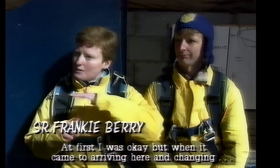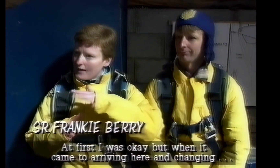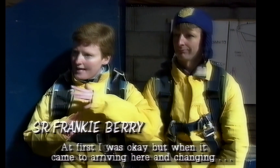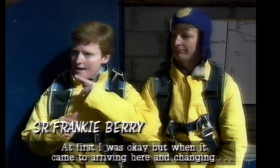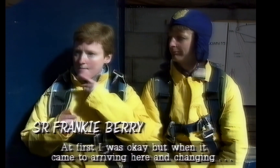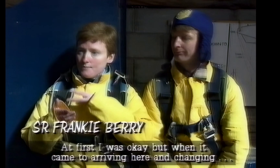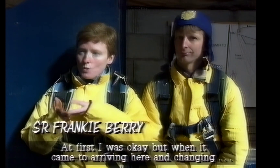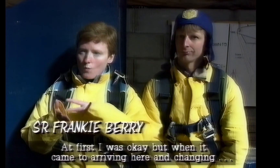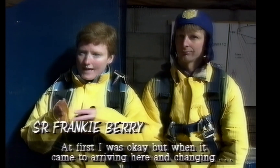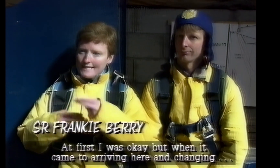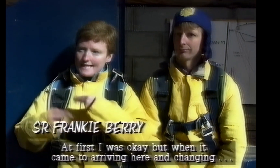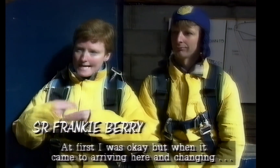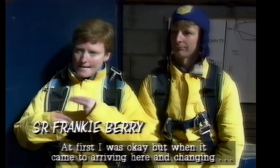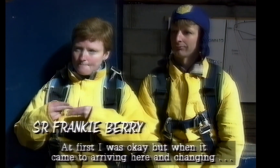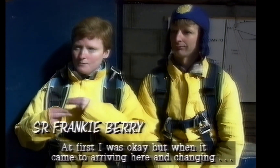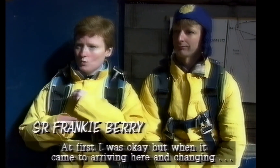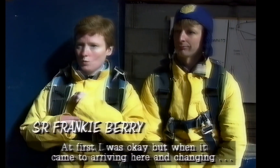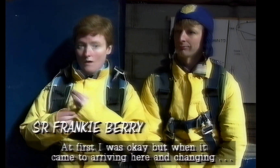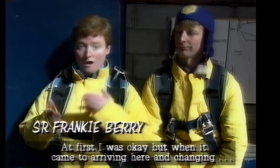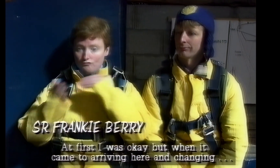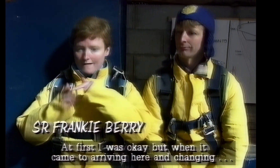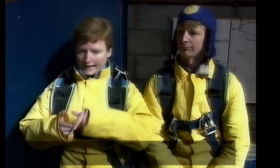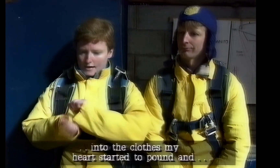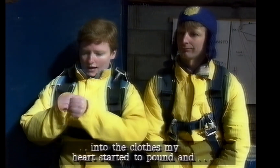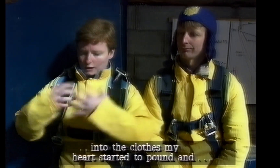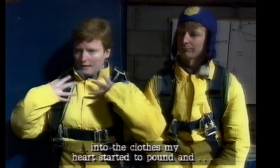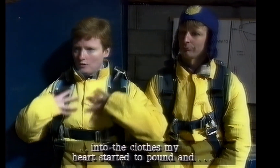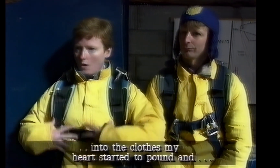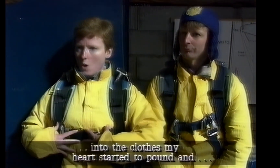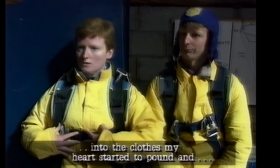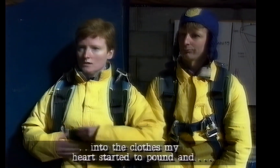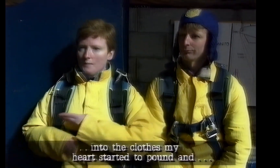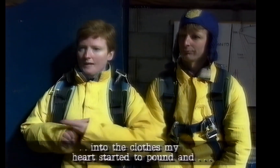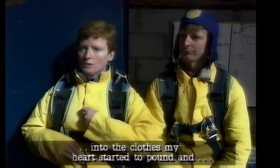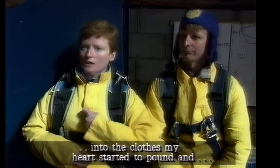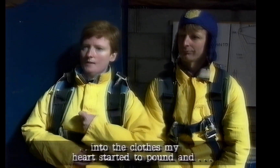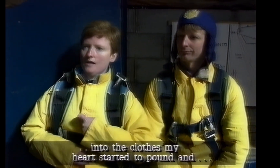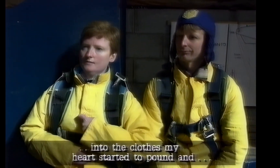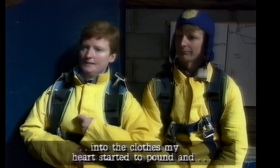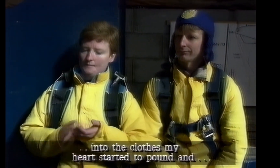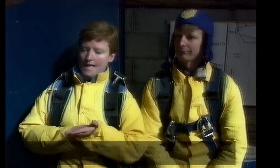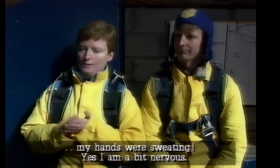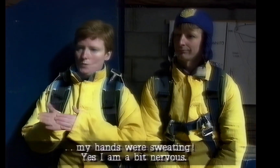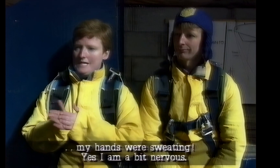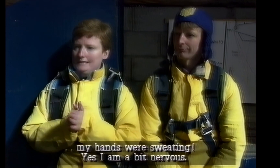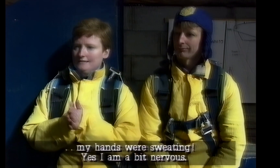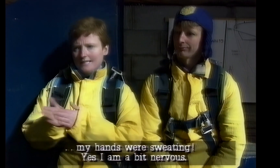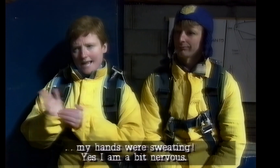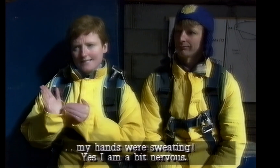I was okay. But when it came to arriving here and changing into the clothes, my heart started to pound, my hands to sweat. Yes,